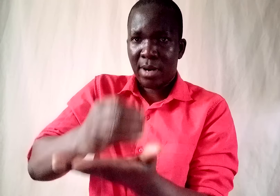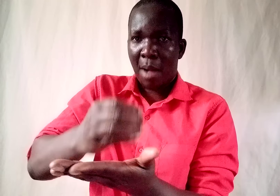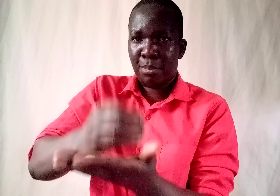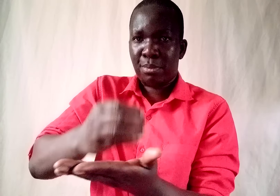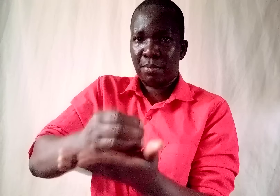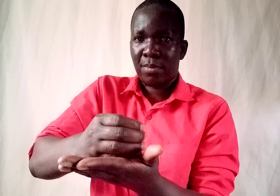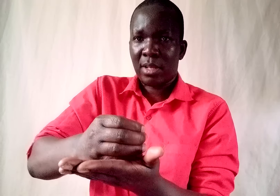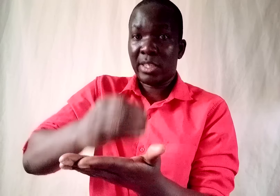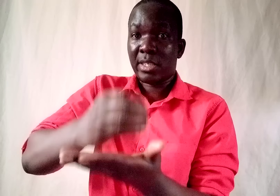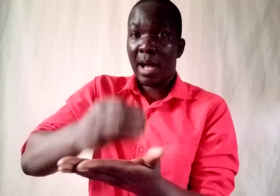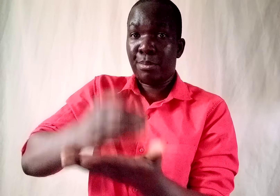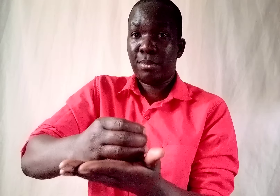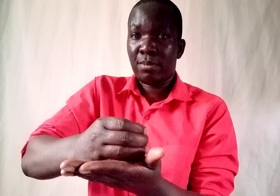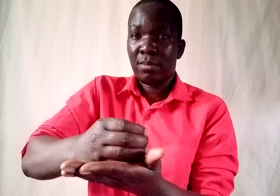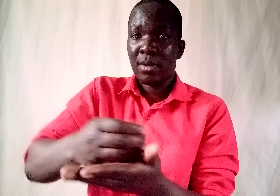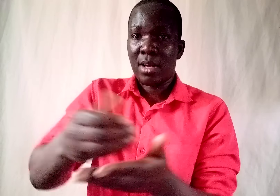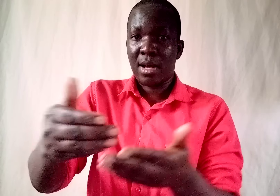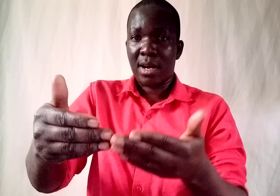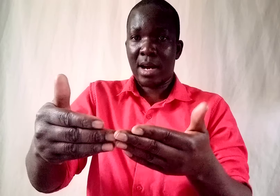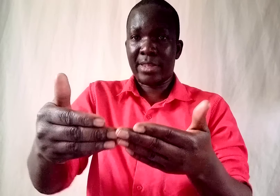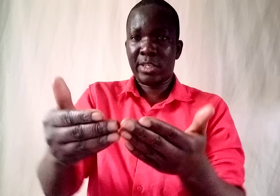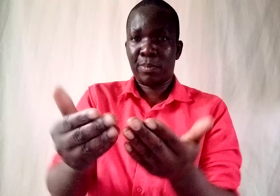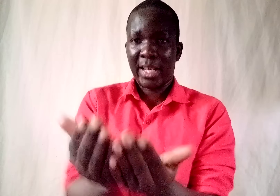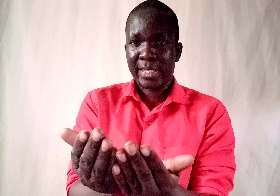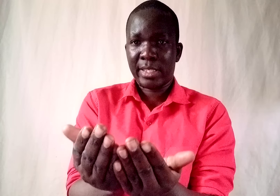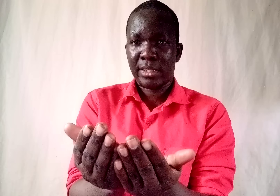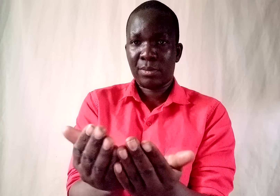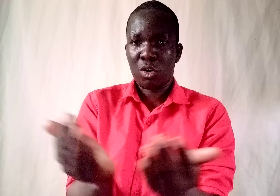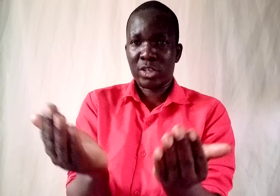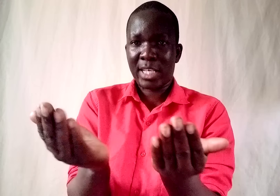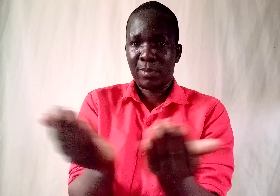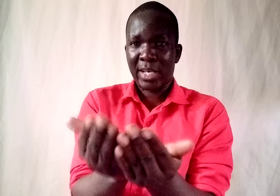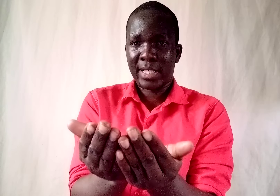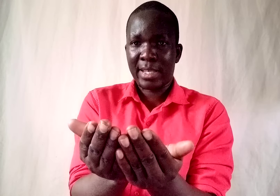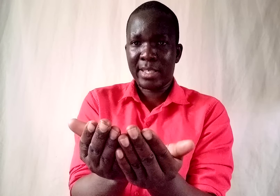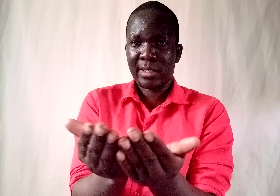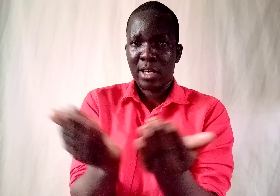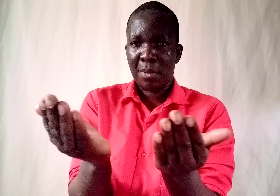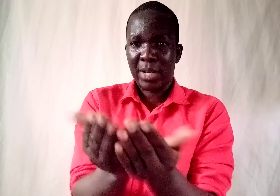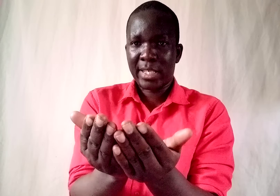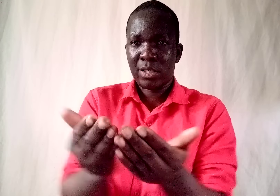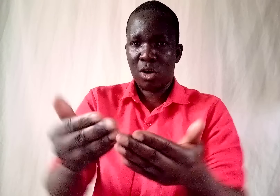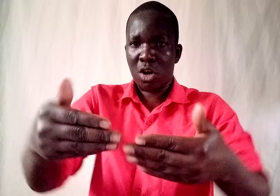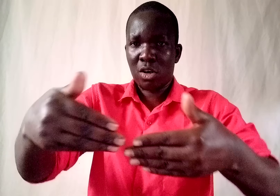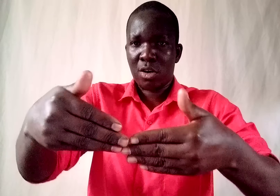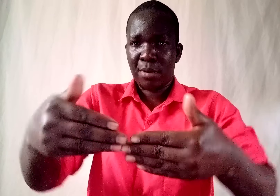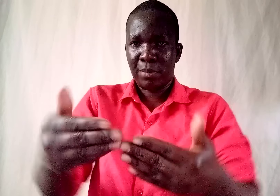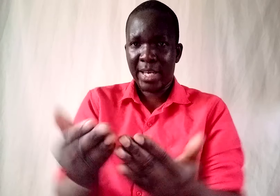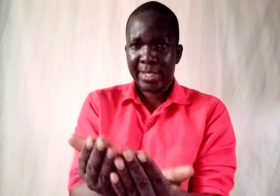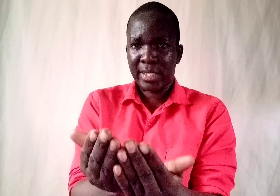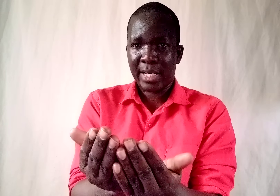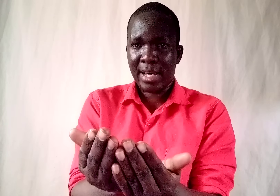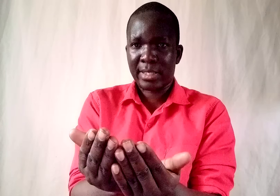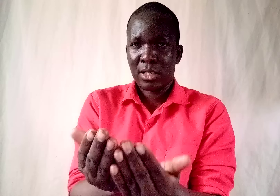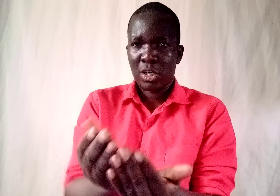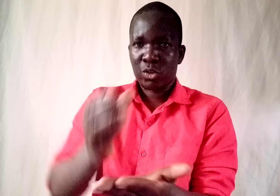cup. This cup, and this plate, or just plate like this. Plate or plate like that. So this is